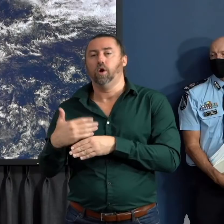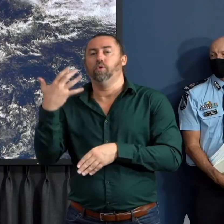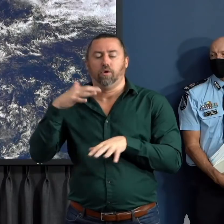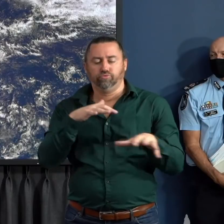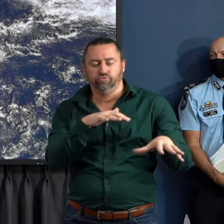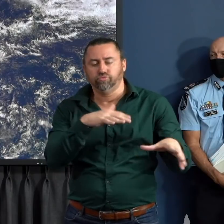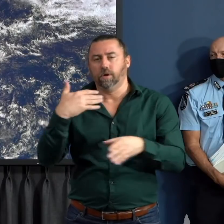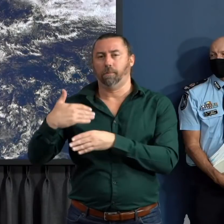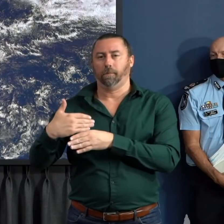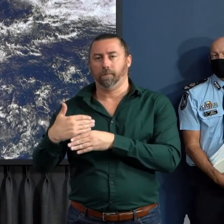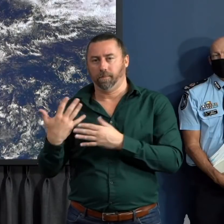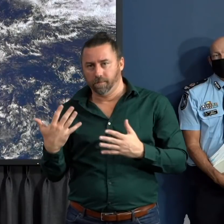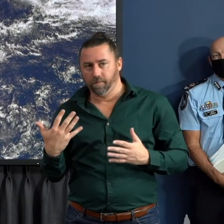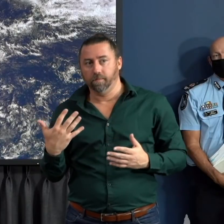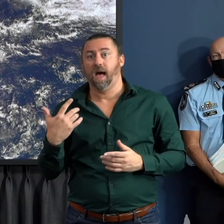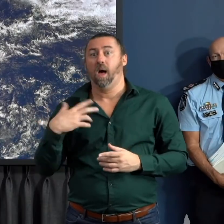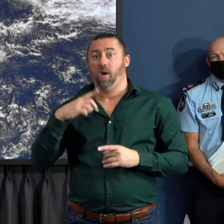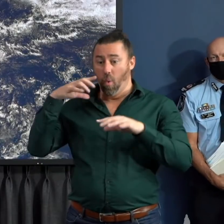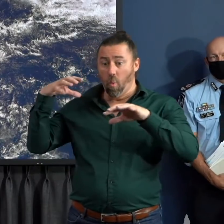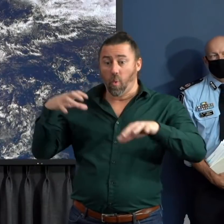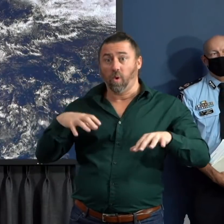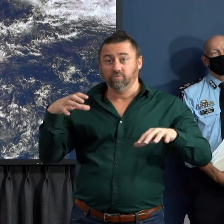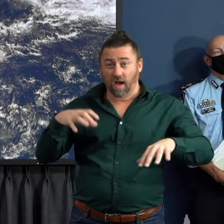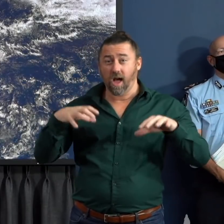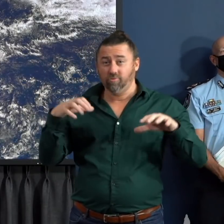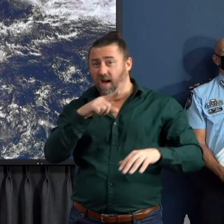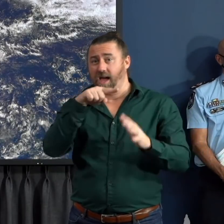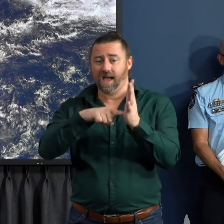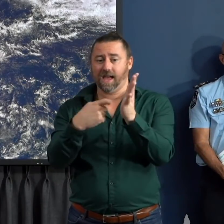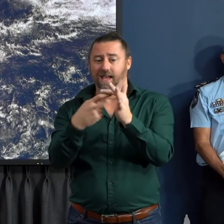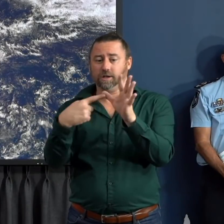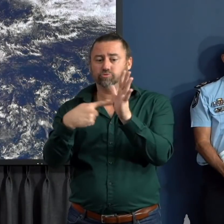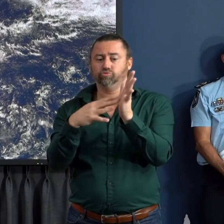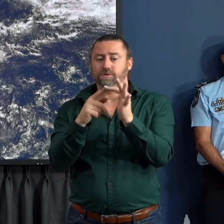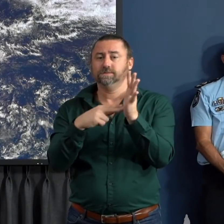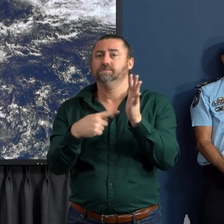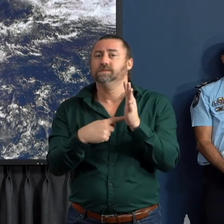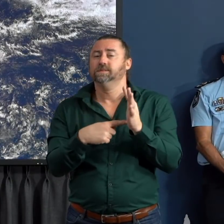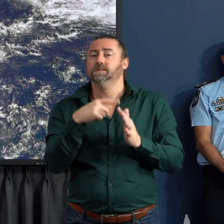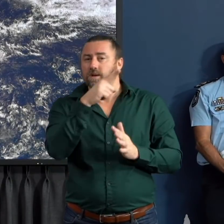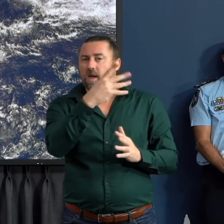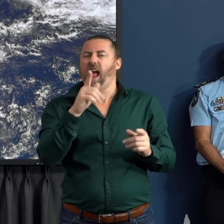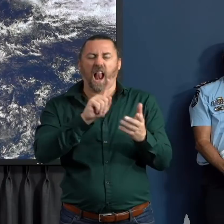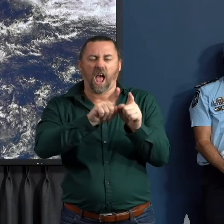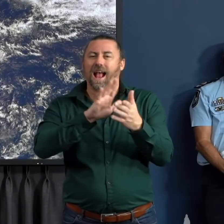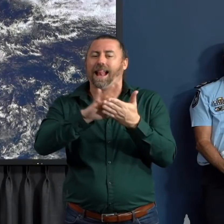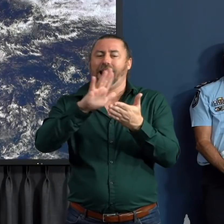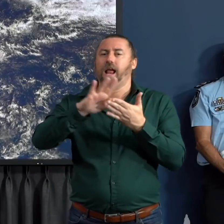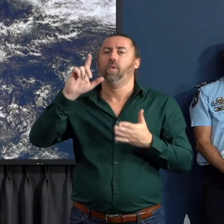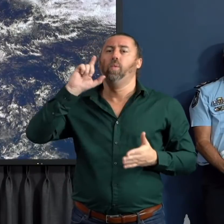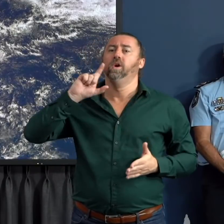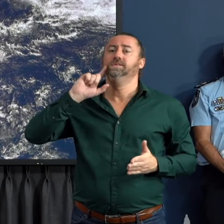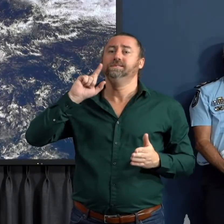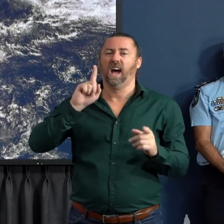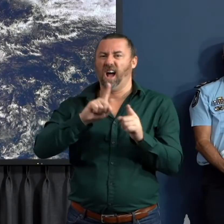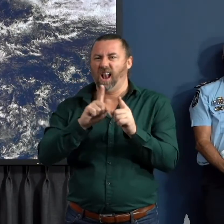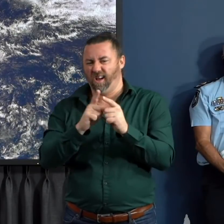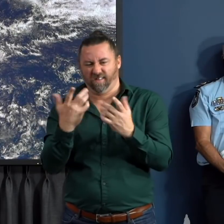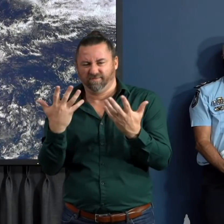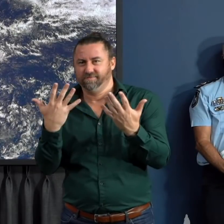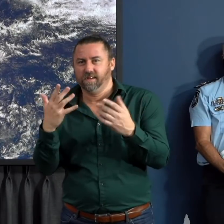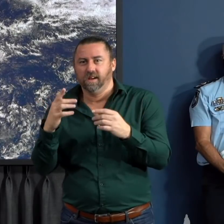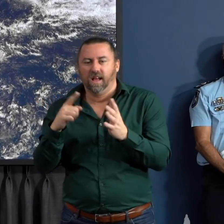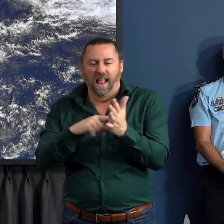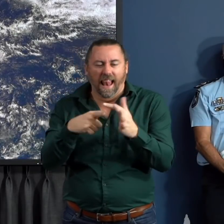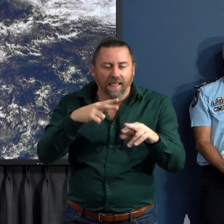treatment plants have had an impact because there's a lot of debris that's flowing into those treatment plants, and they will be